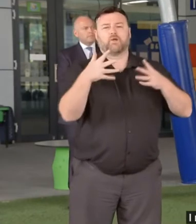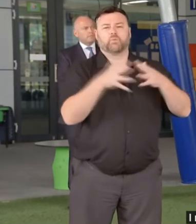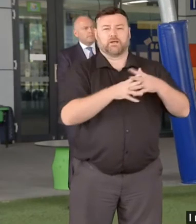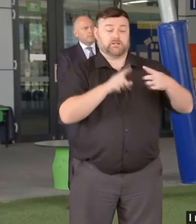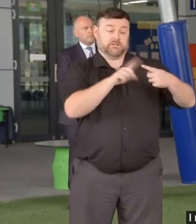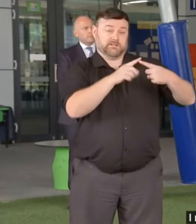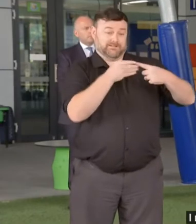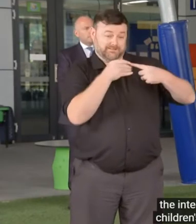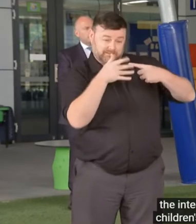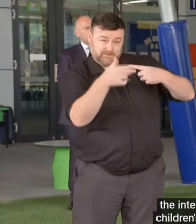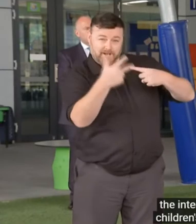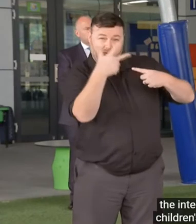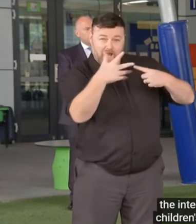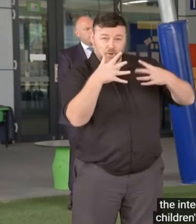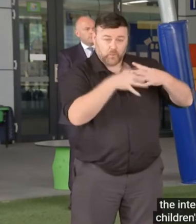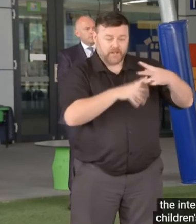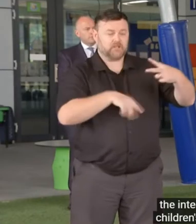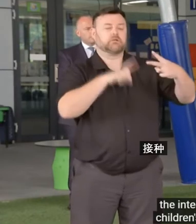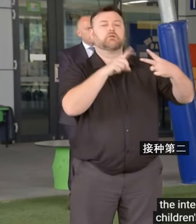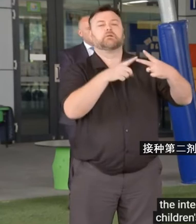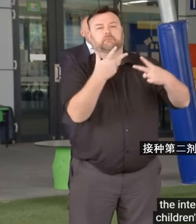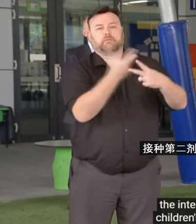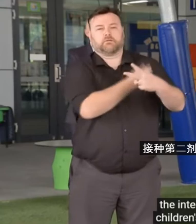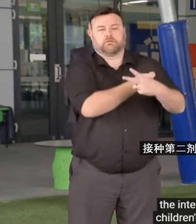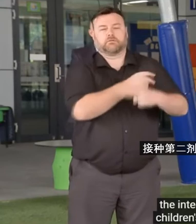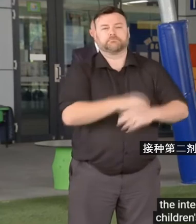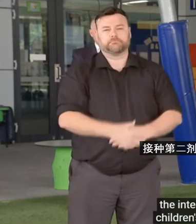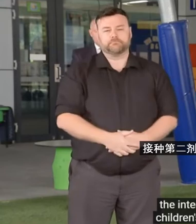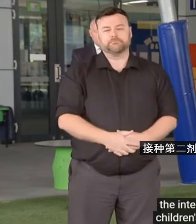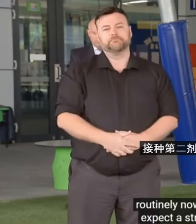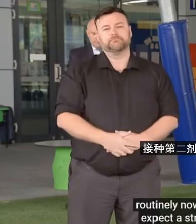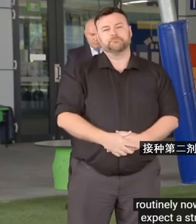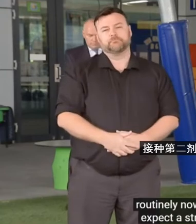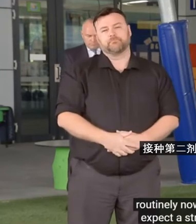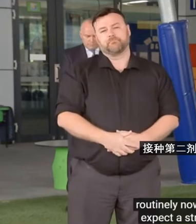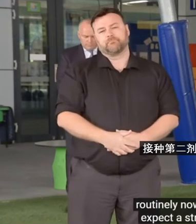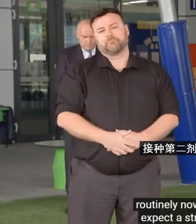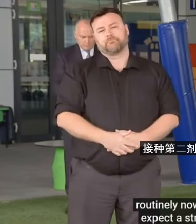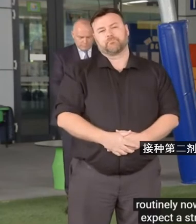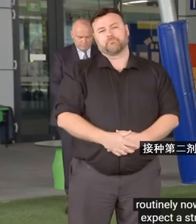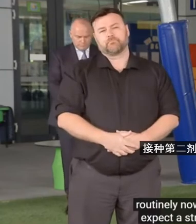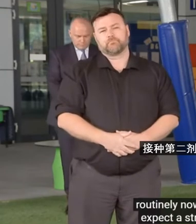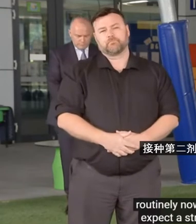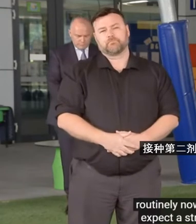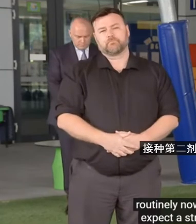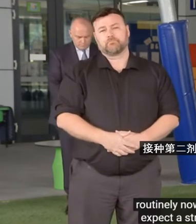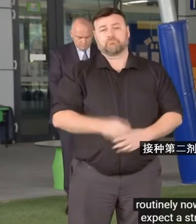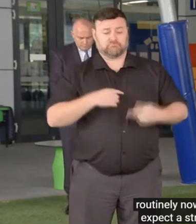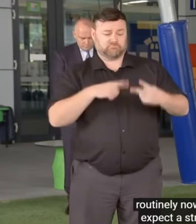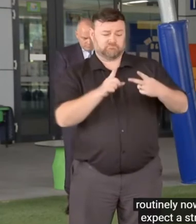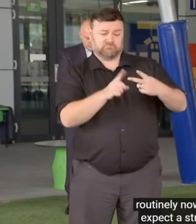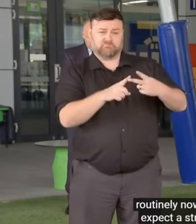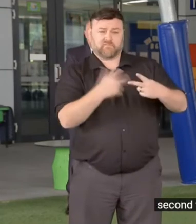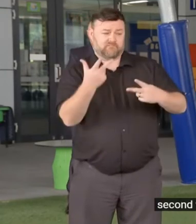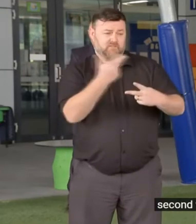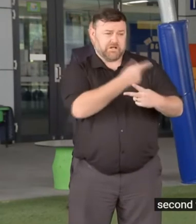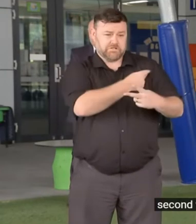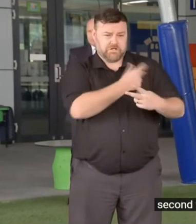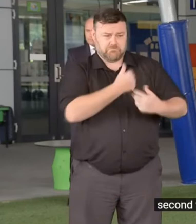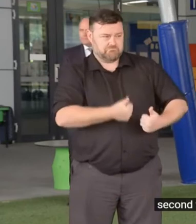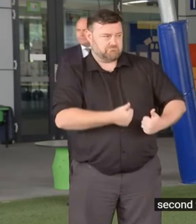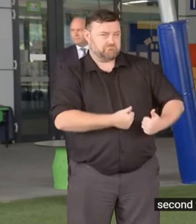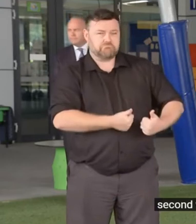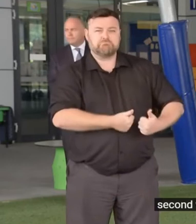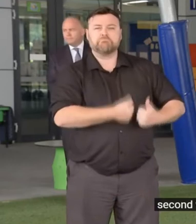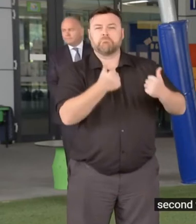That is routinely now 8 weeks, and we expect a strong response to the second vaccine with that interval.